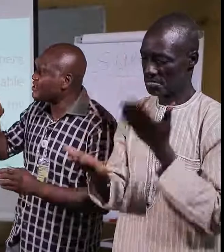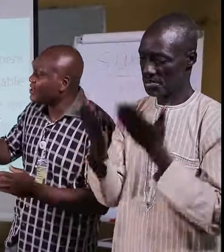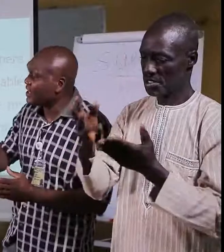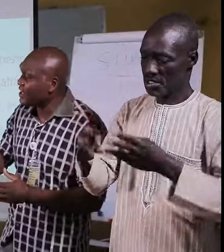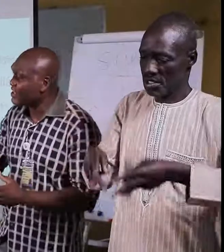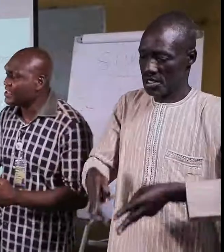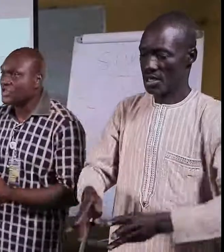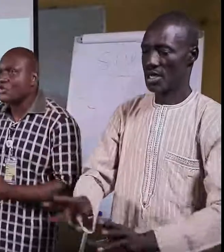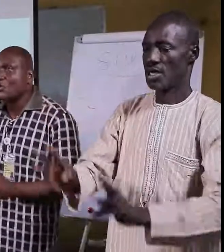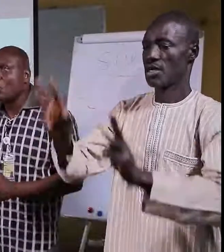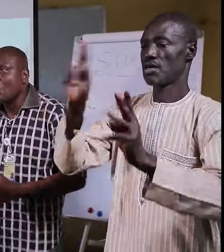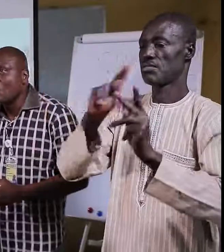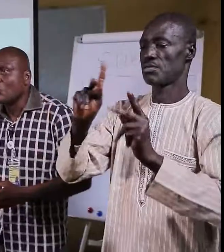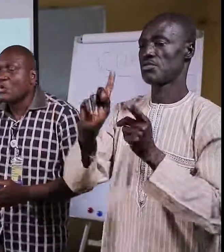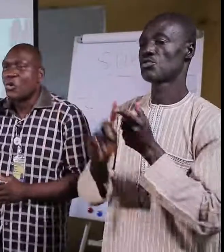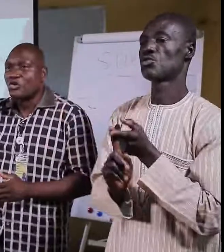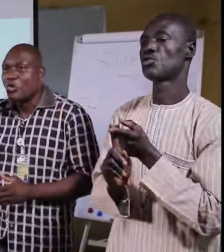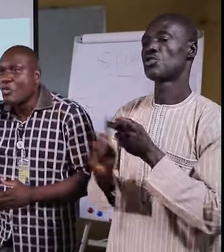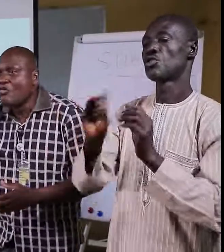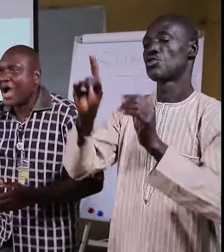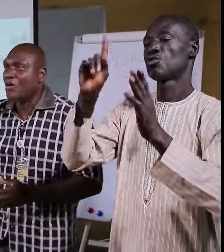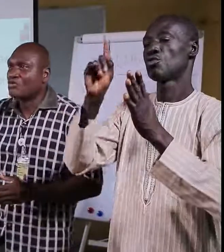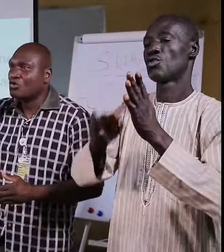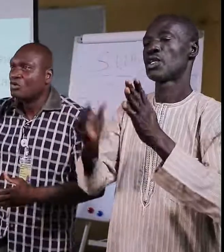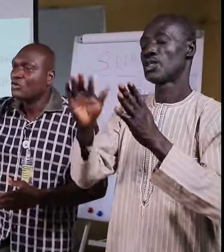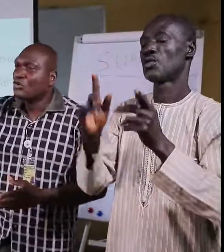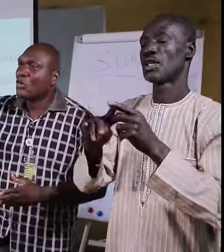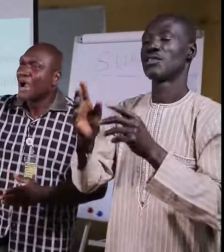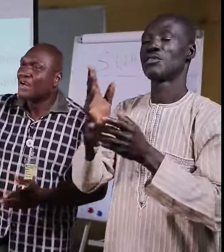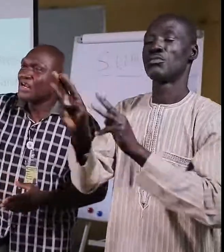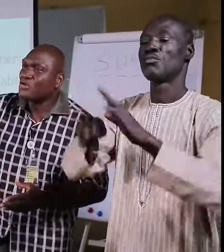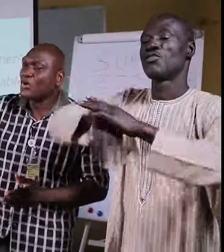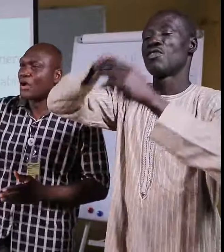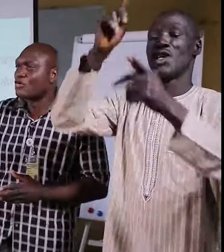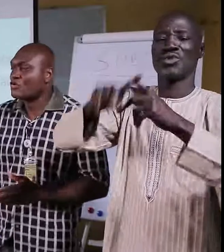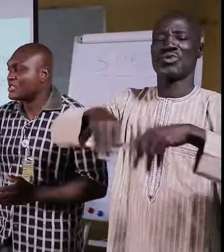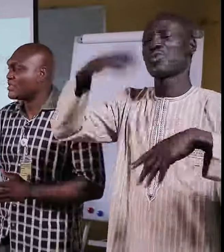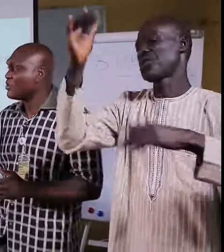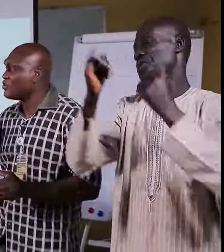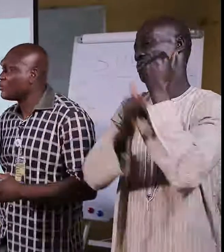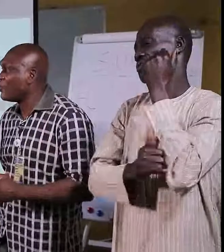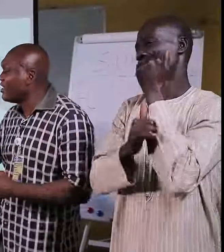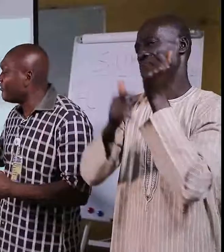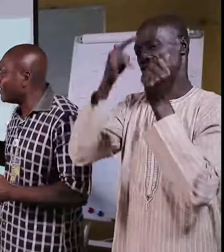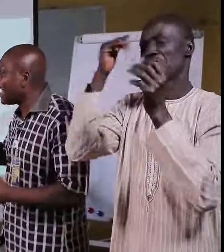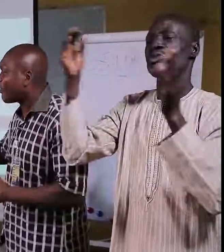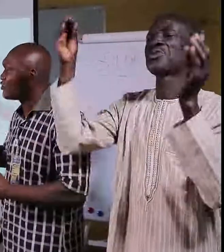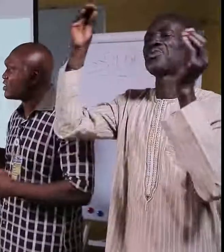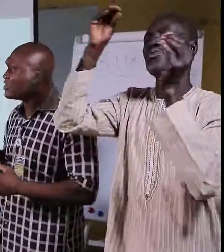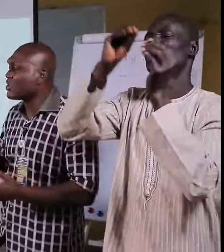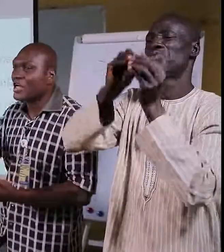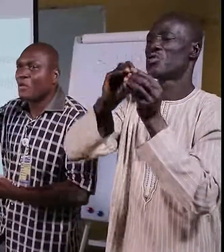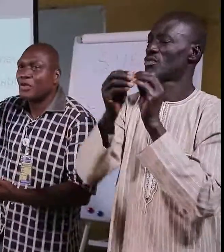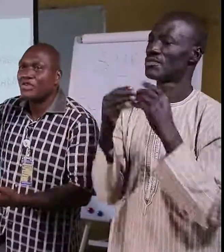allow the citizens to do what? To move out, to migrate to other countries, to leave their